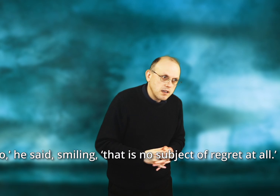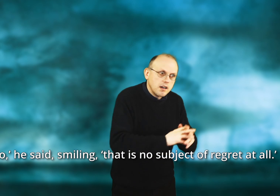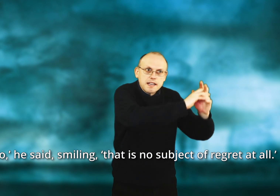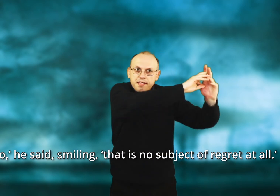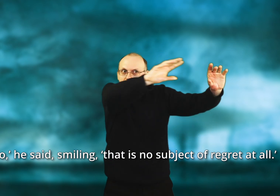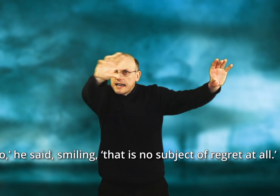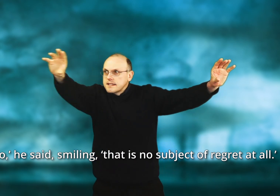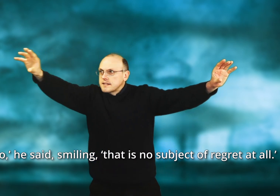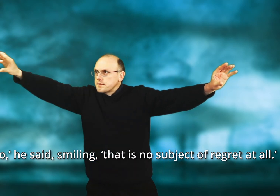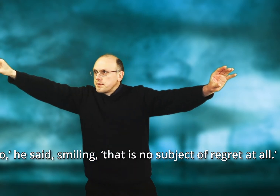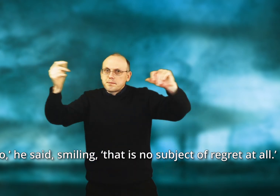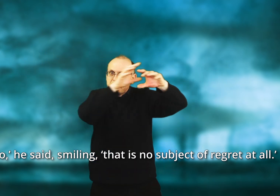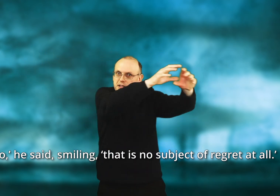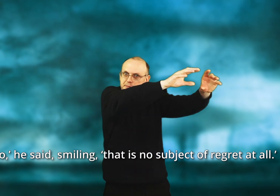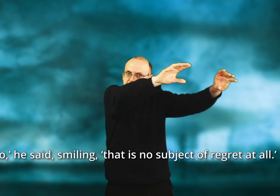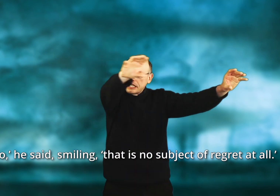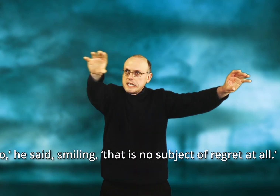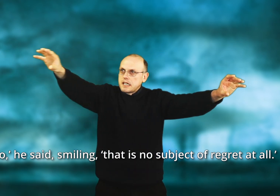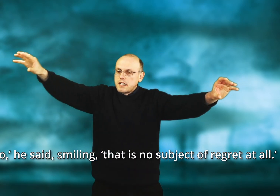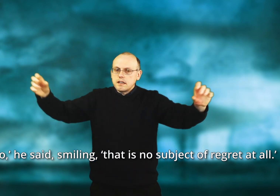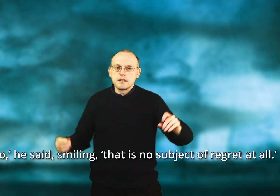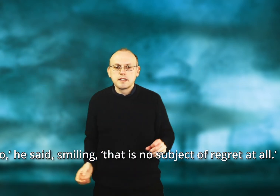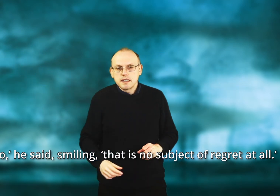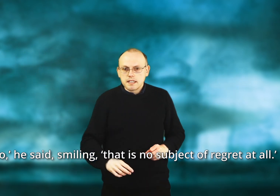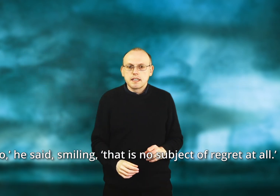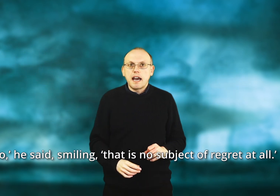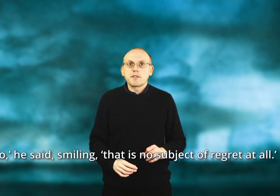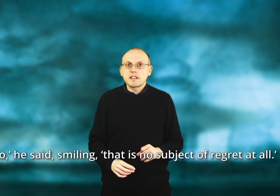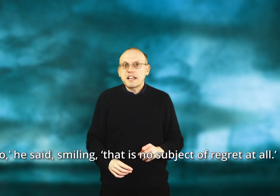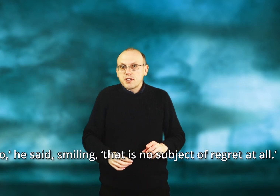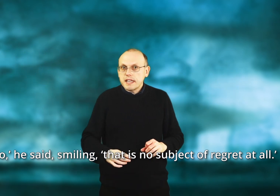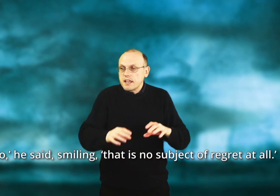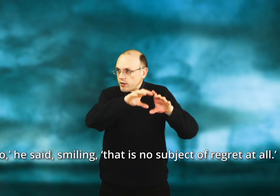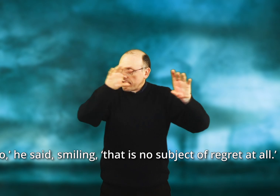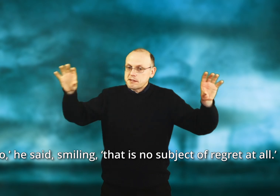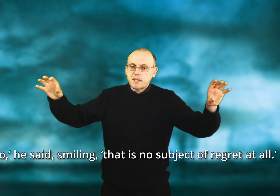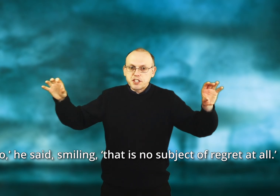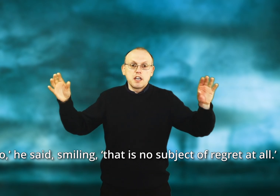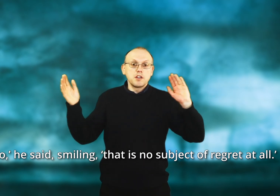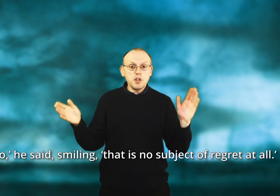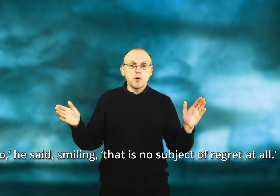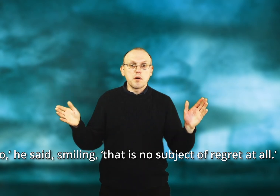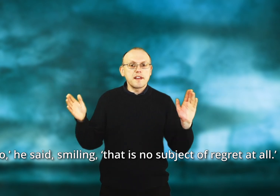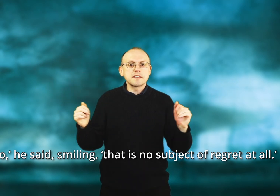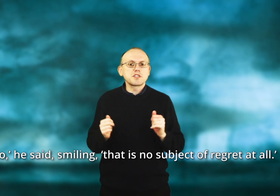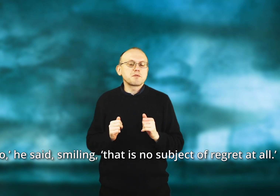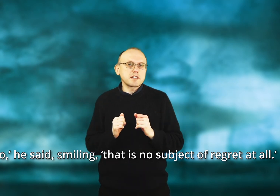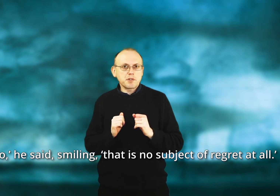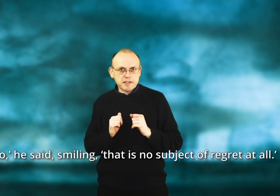in that direct speech here, I've got actually the direct speech, no, that is no subject of regret at